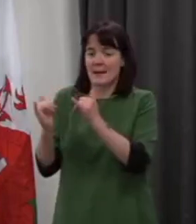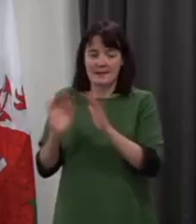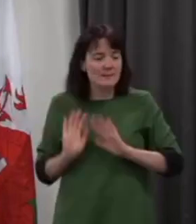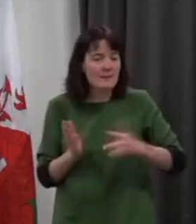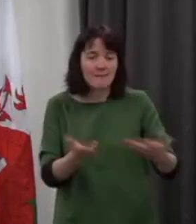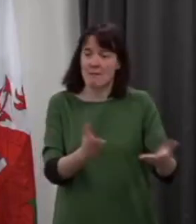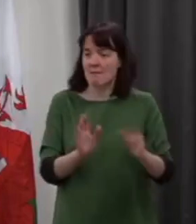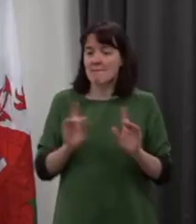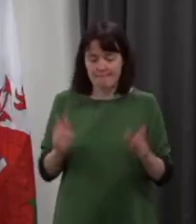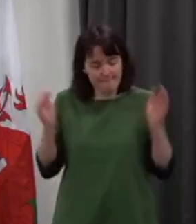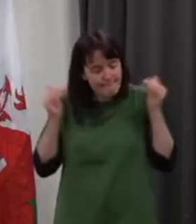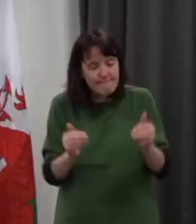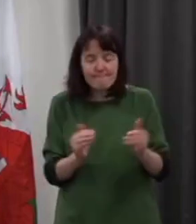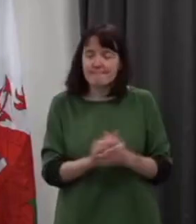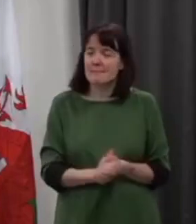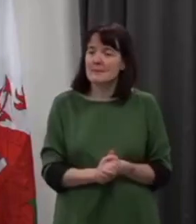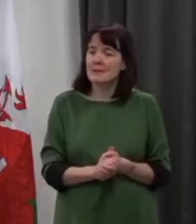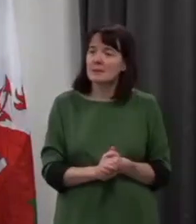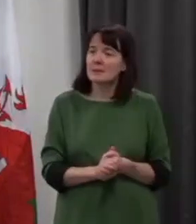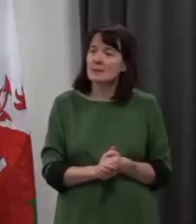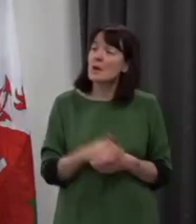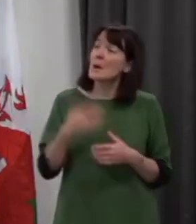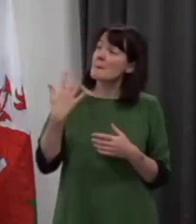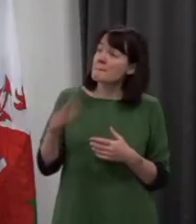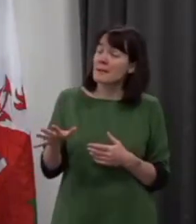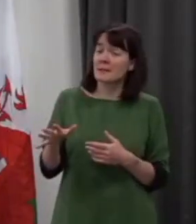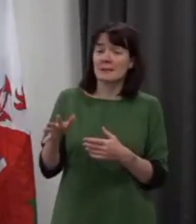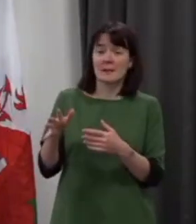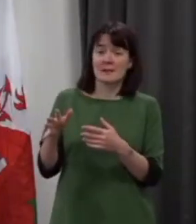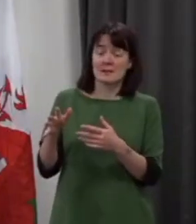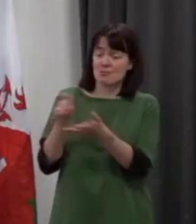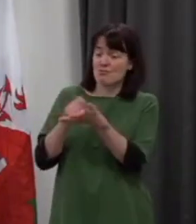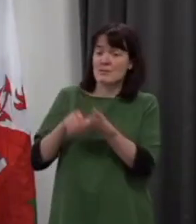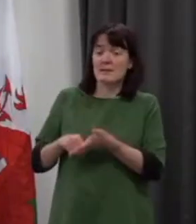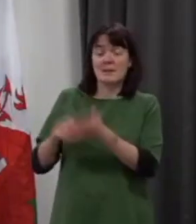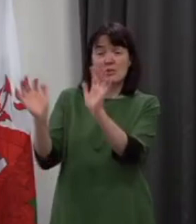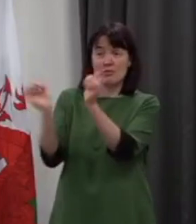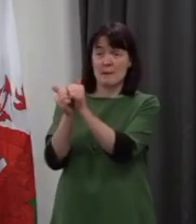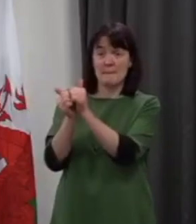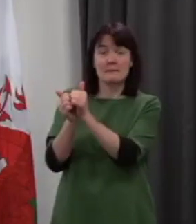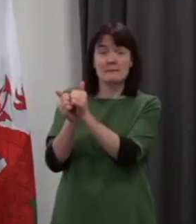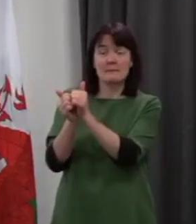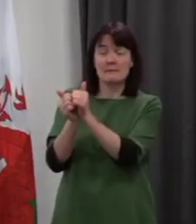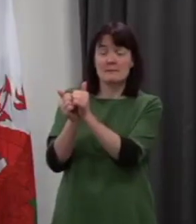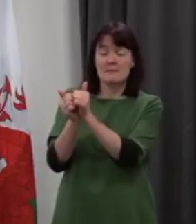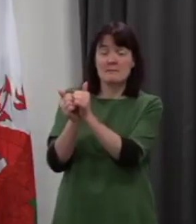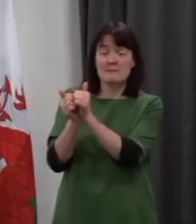had a written undertaking, an agreement between us, and we had a clear